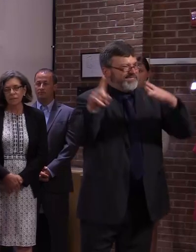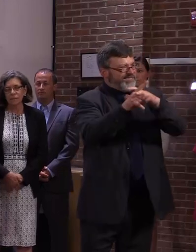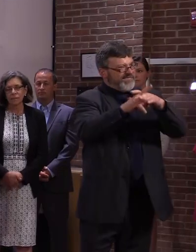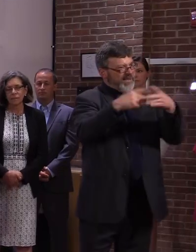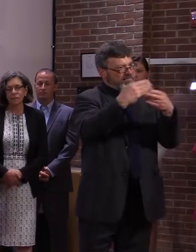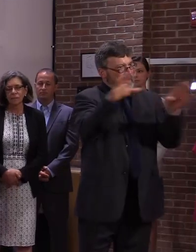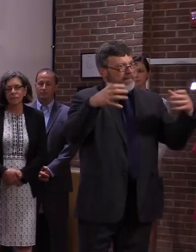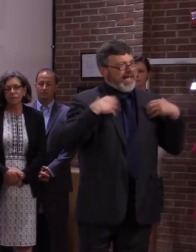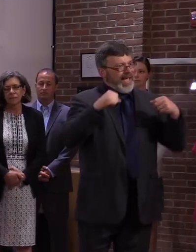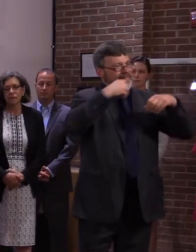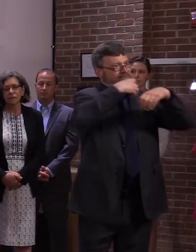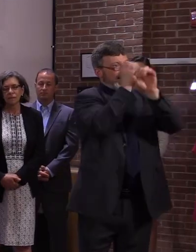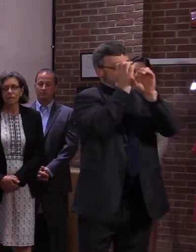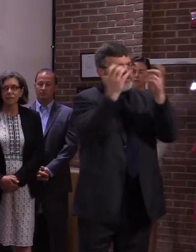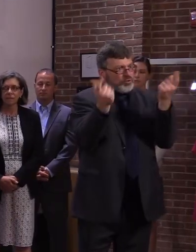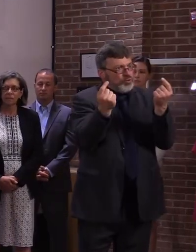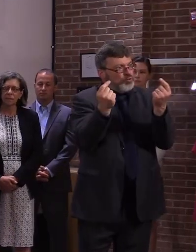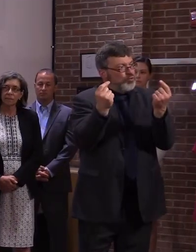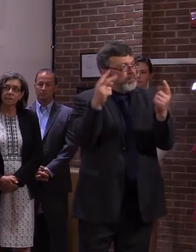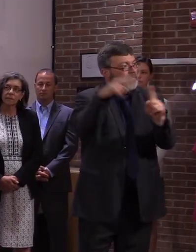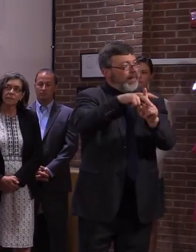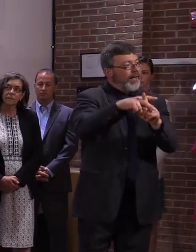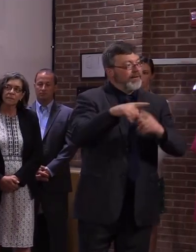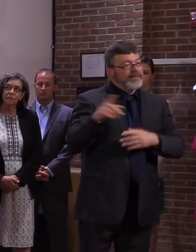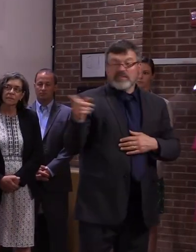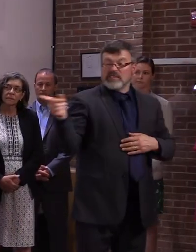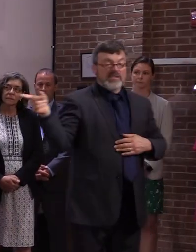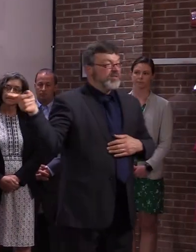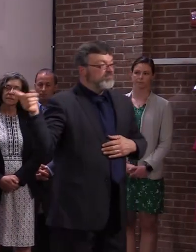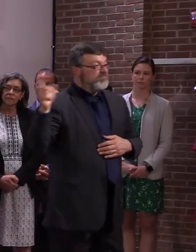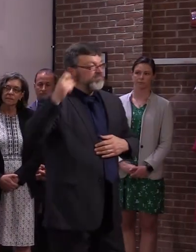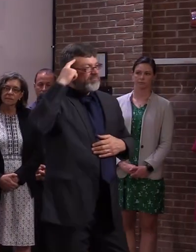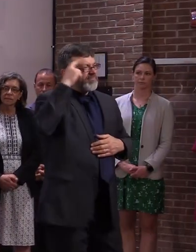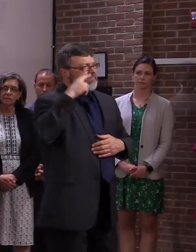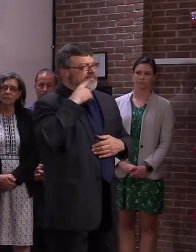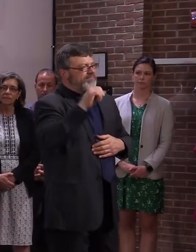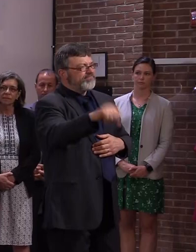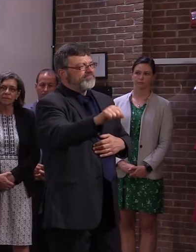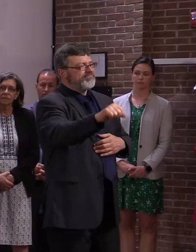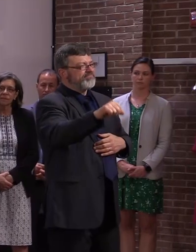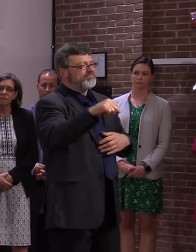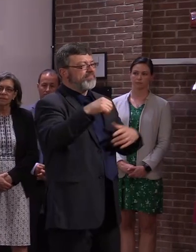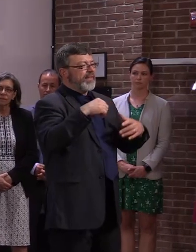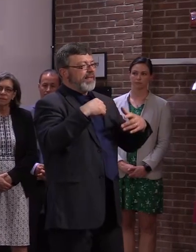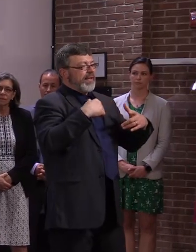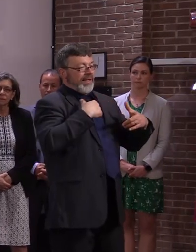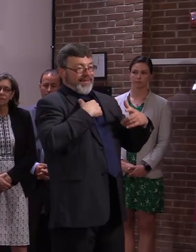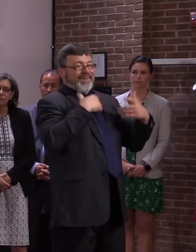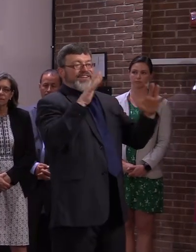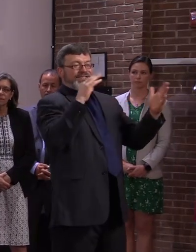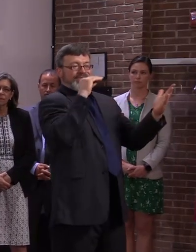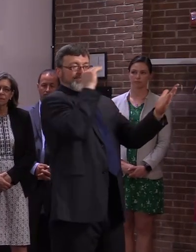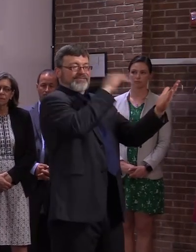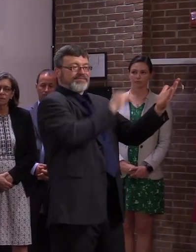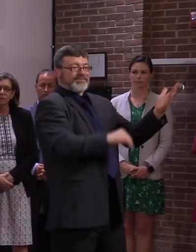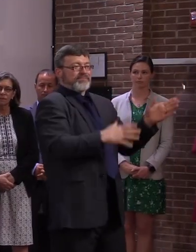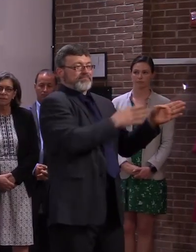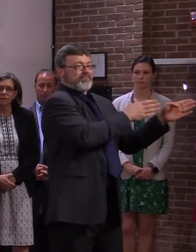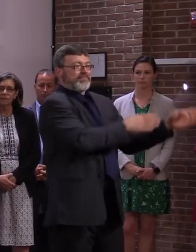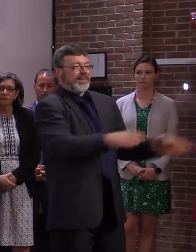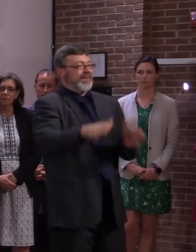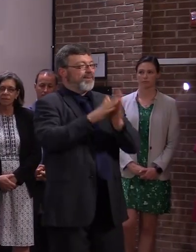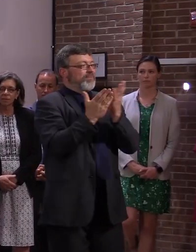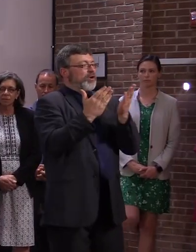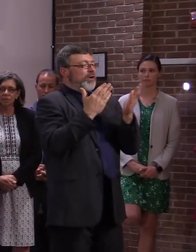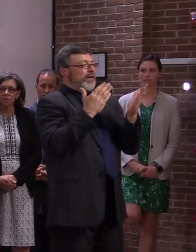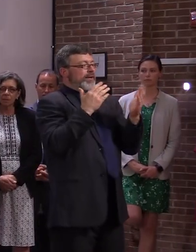Well, obviously, we're developing this playbook, and we want to make sure that we reflect on